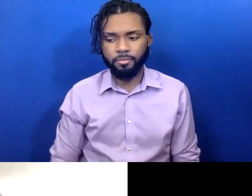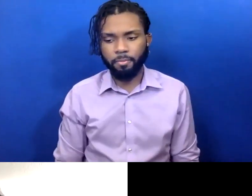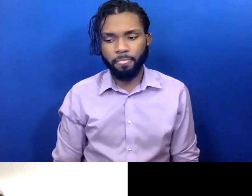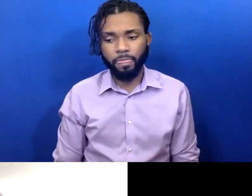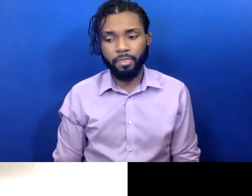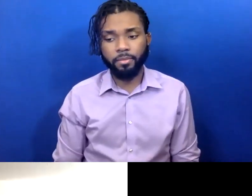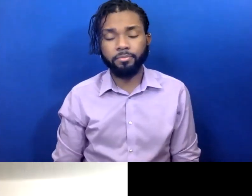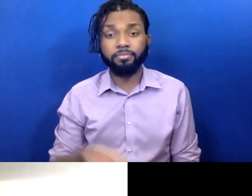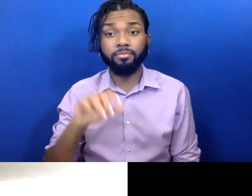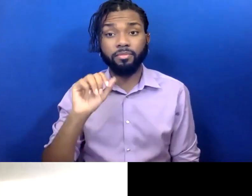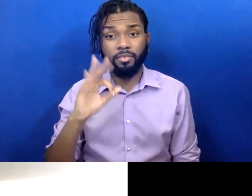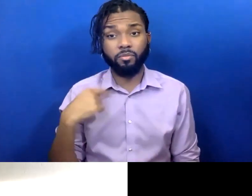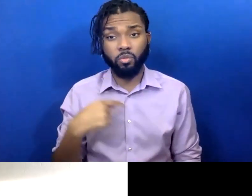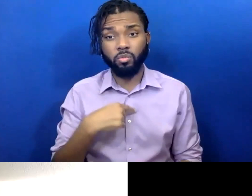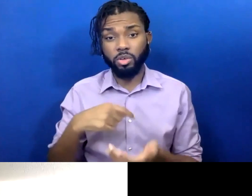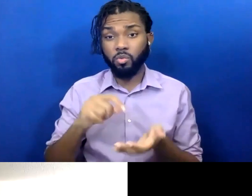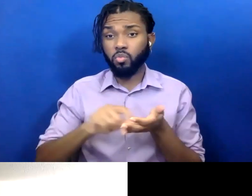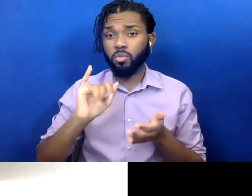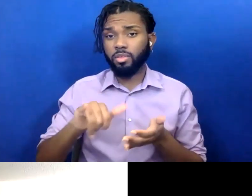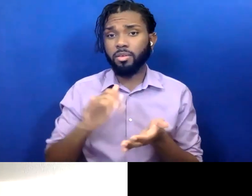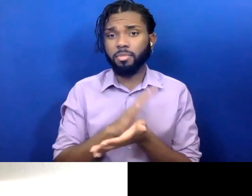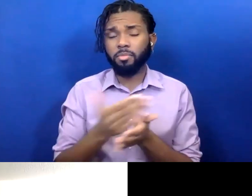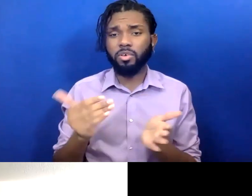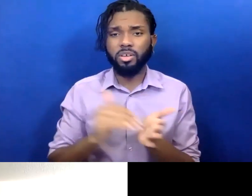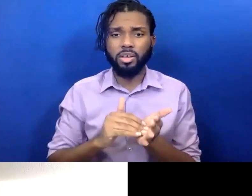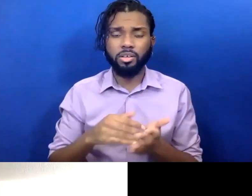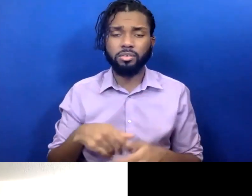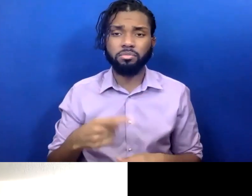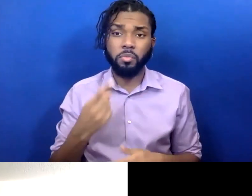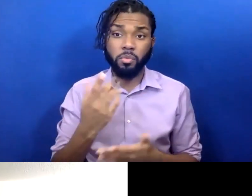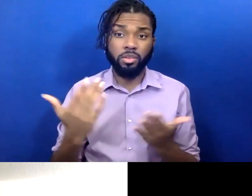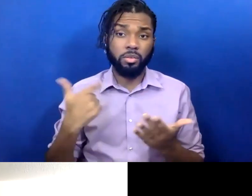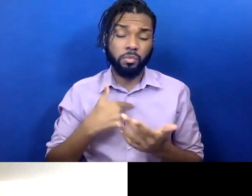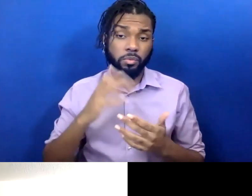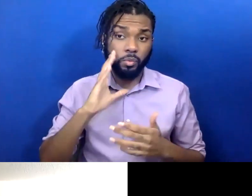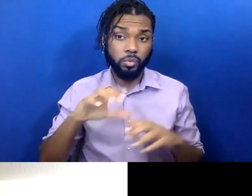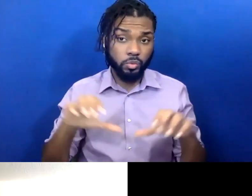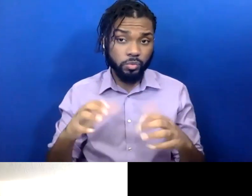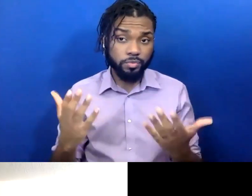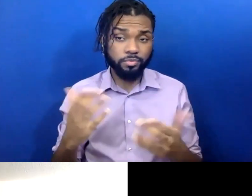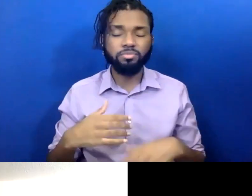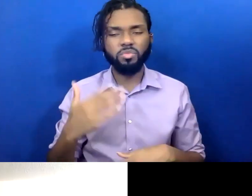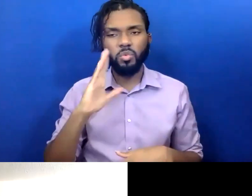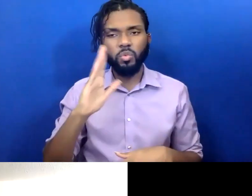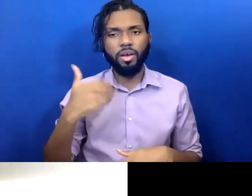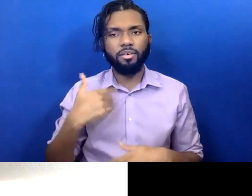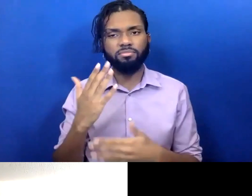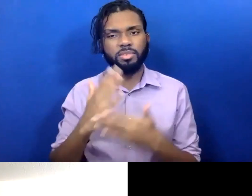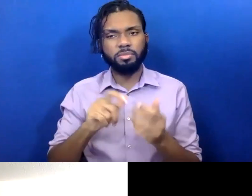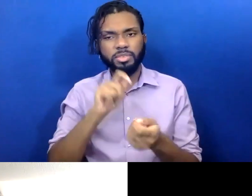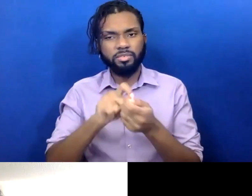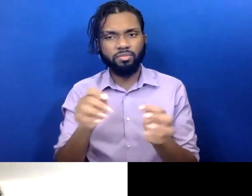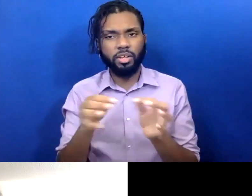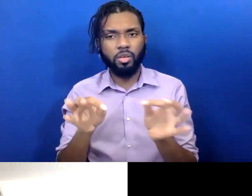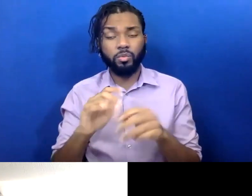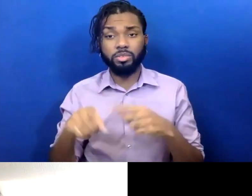if we were to write this paper again, one of the things that we would do is have some more directed language about